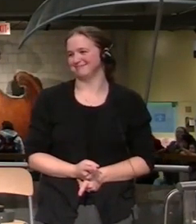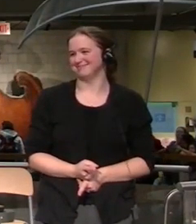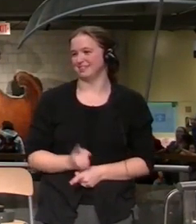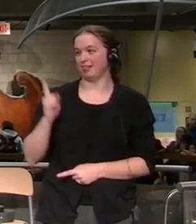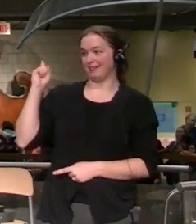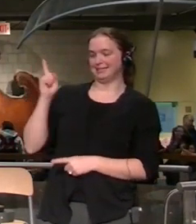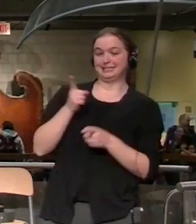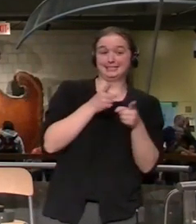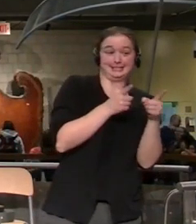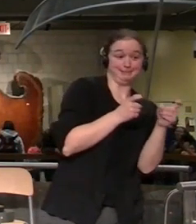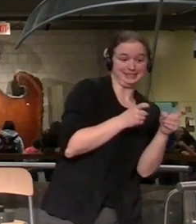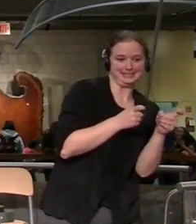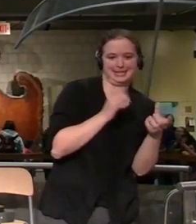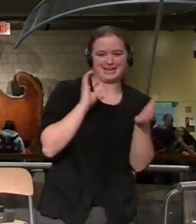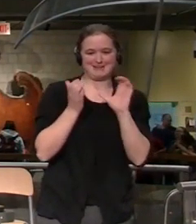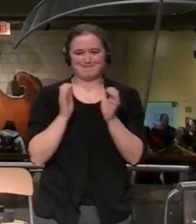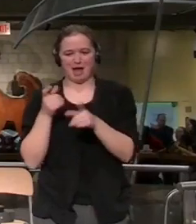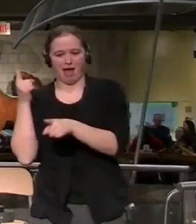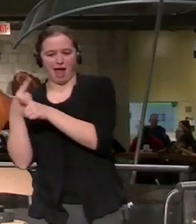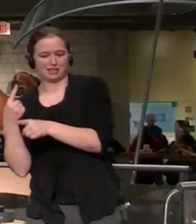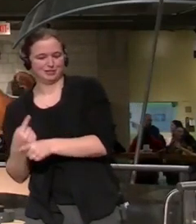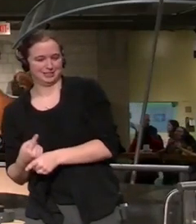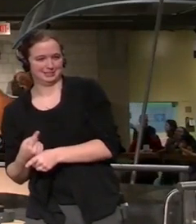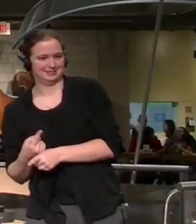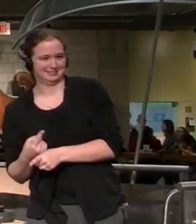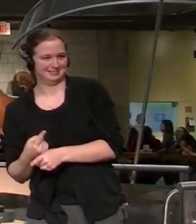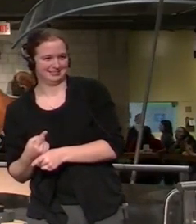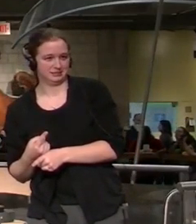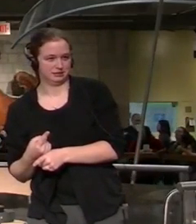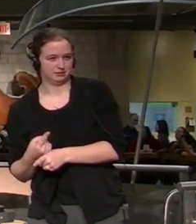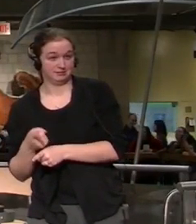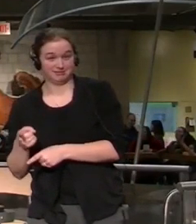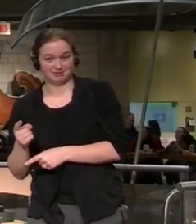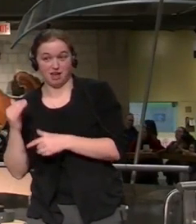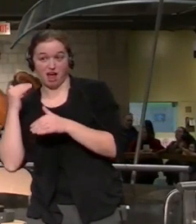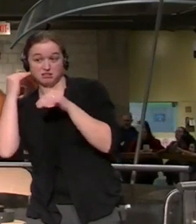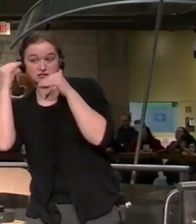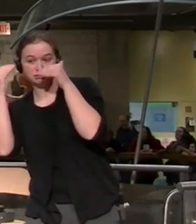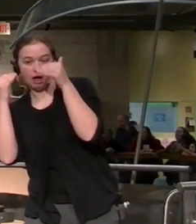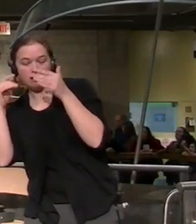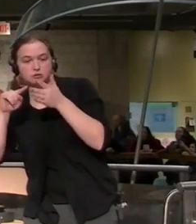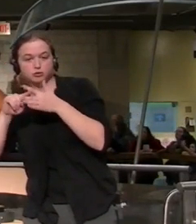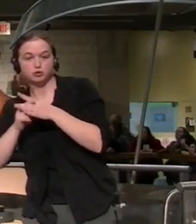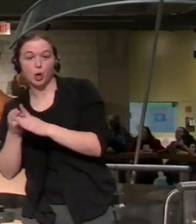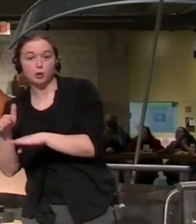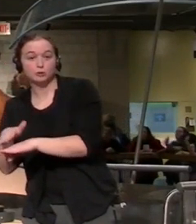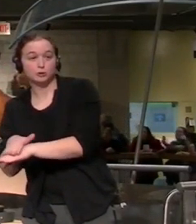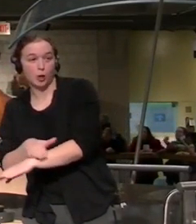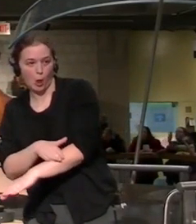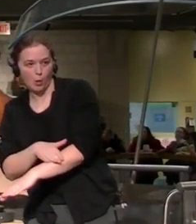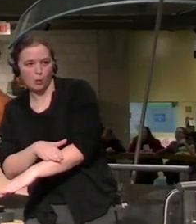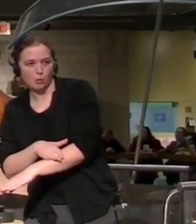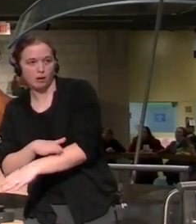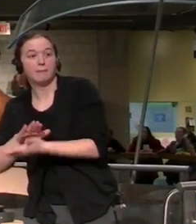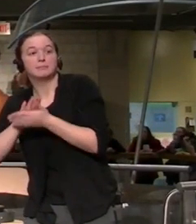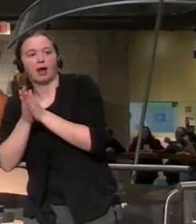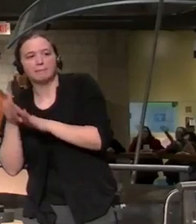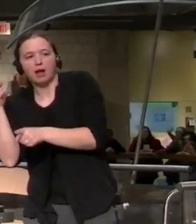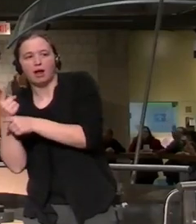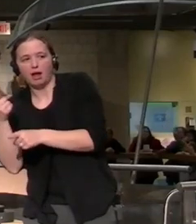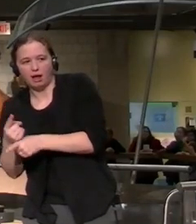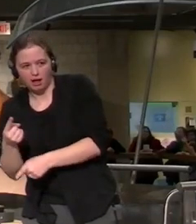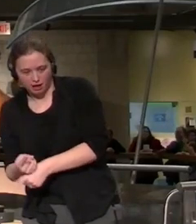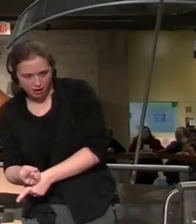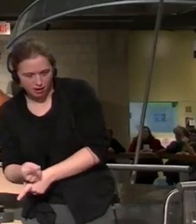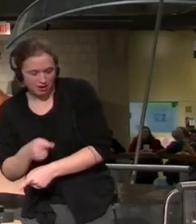accuracy trade-off. As you get older, you slow down a little bit, and in turn, you end up being more accurate.